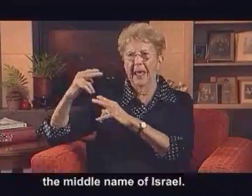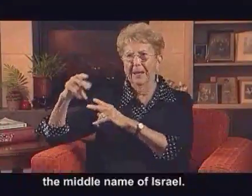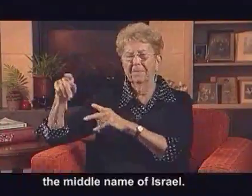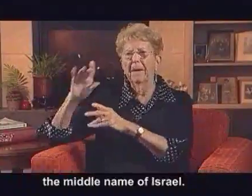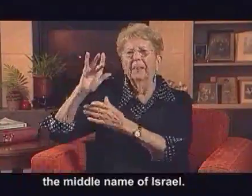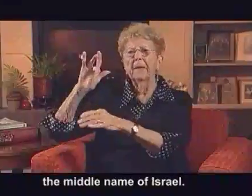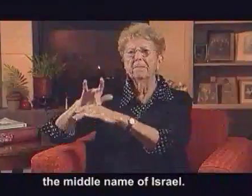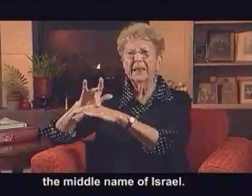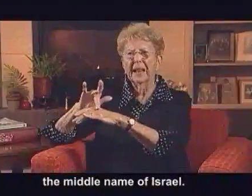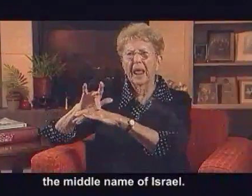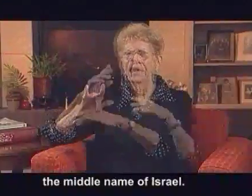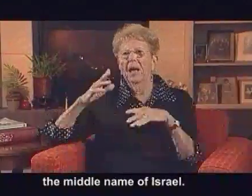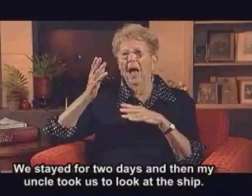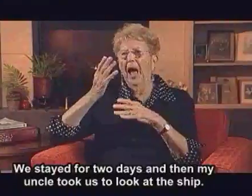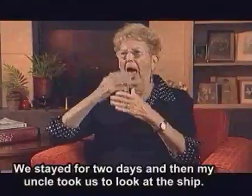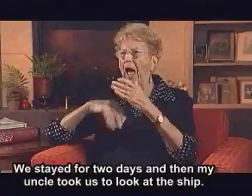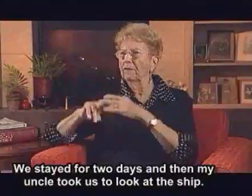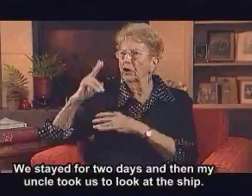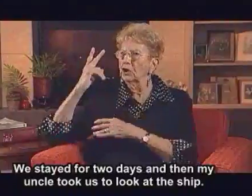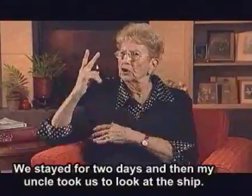of Israel.